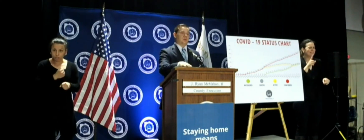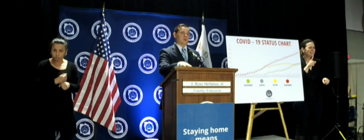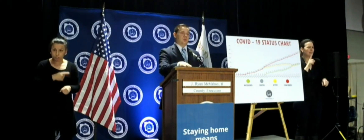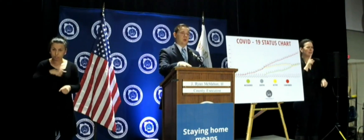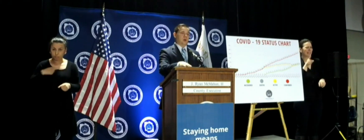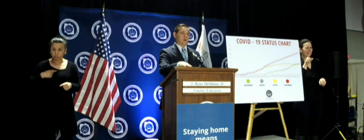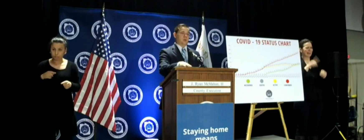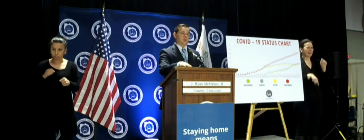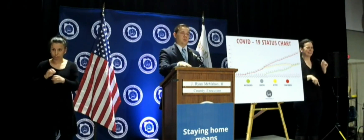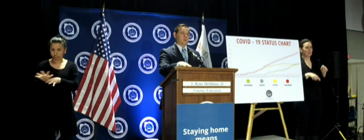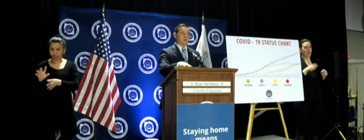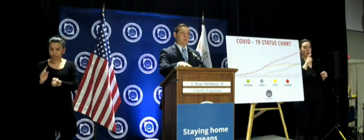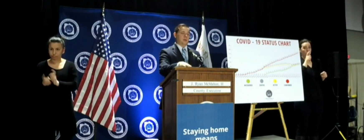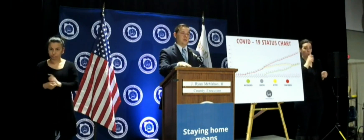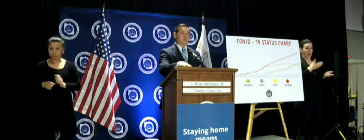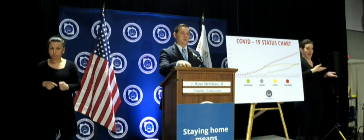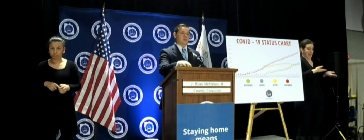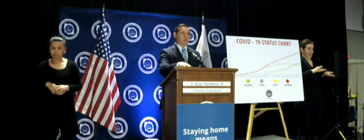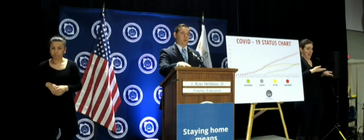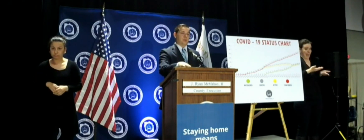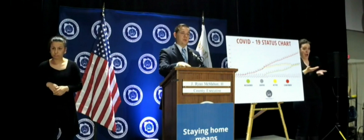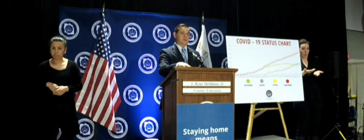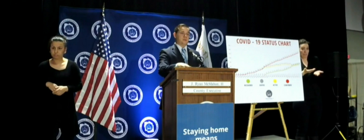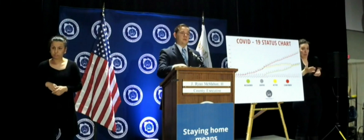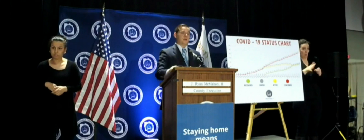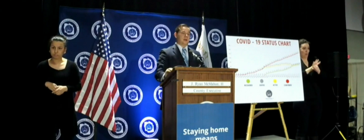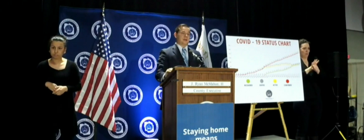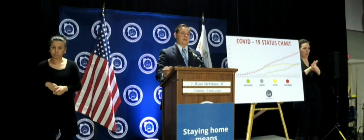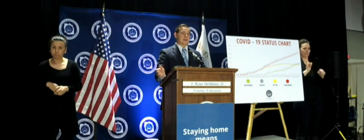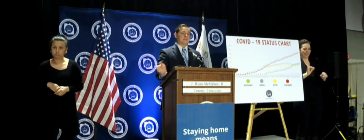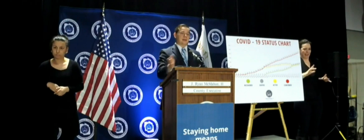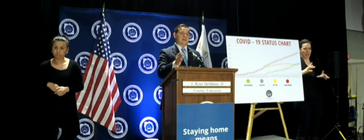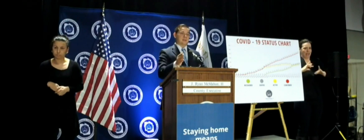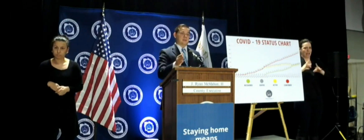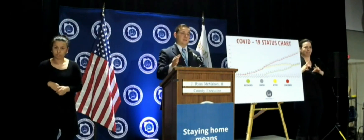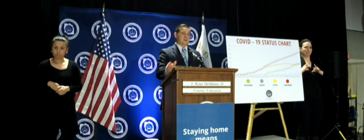of the case with the employees